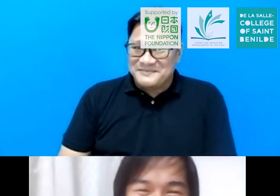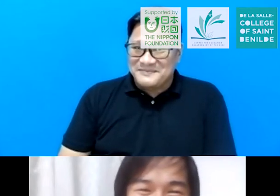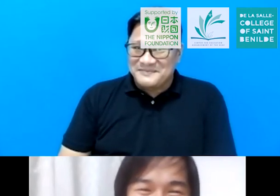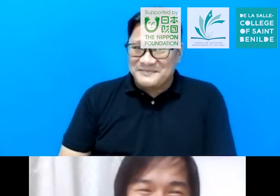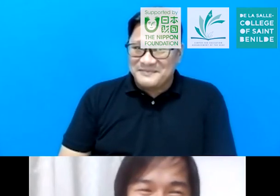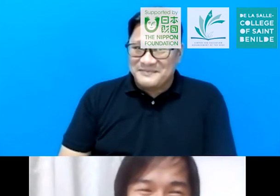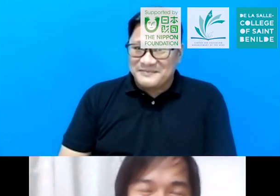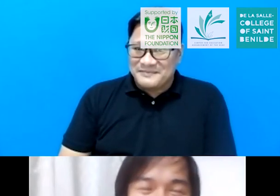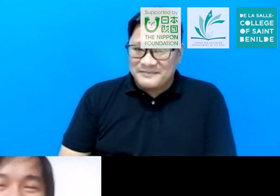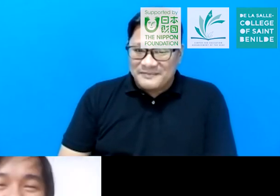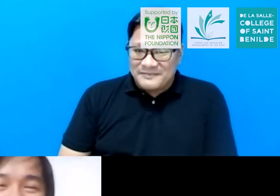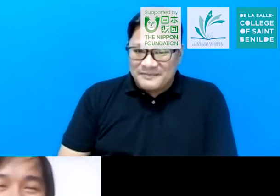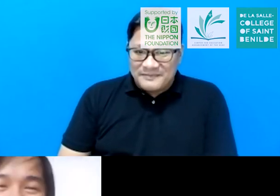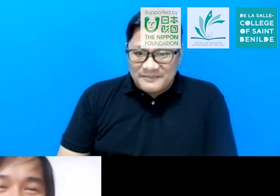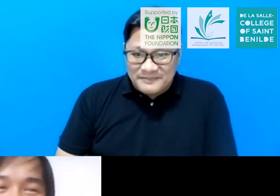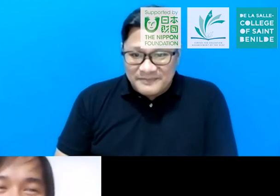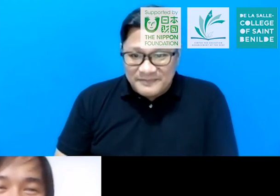Peeps is commenting.